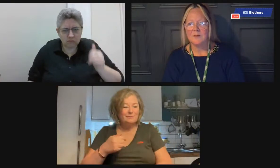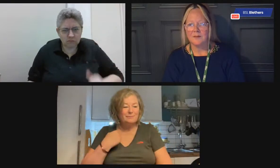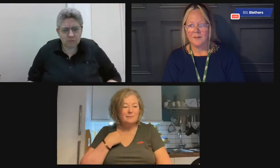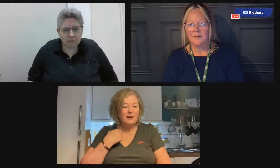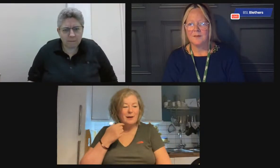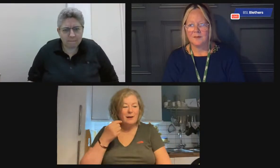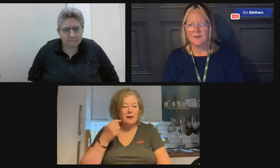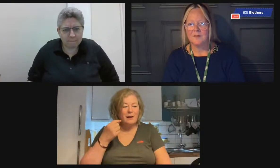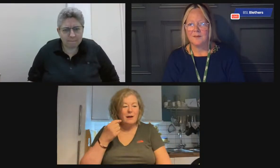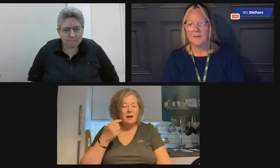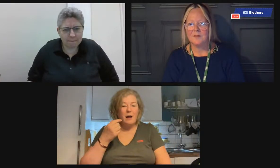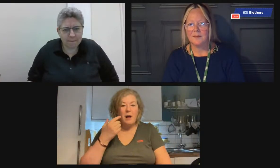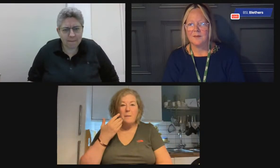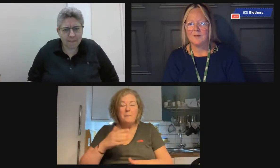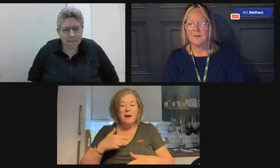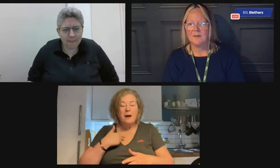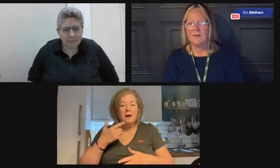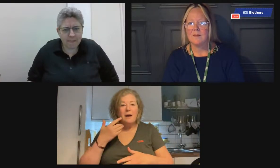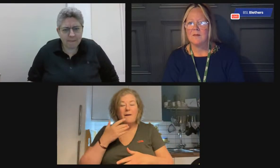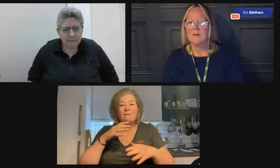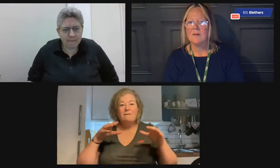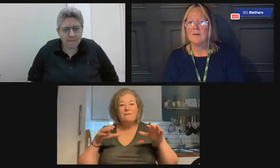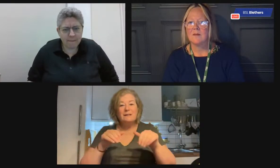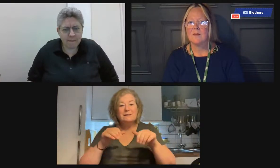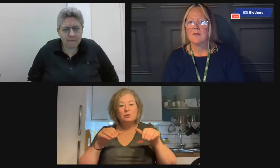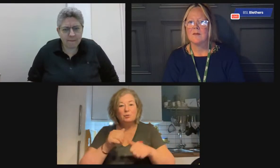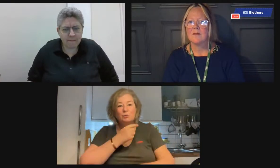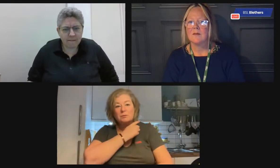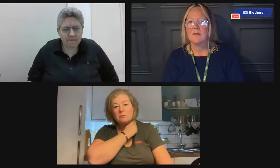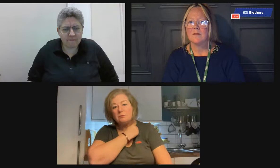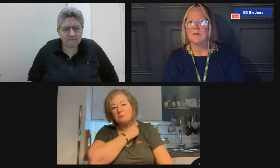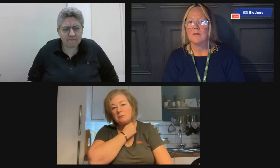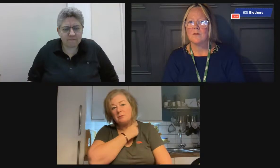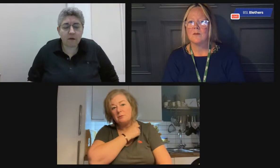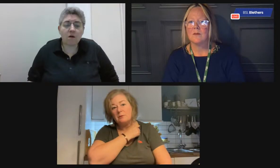It's a long story and I will try my best to be brief, Avro.